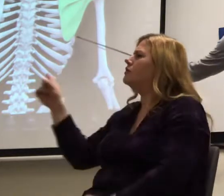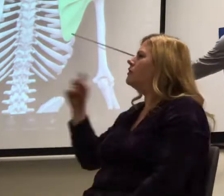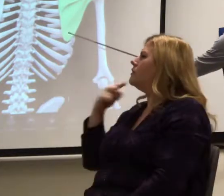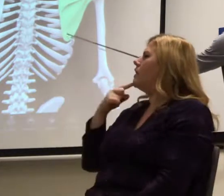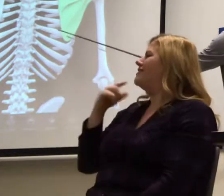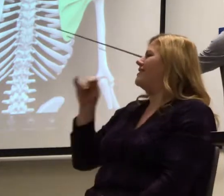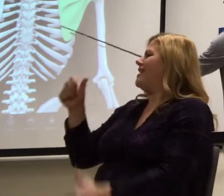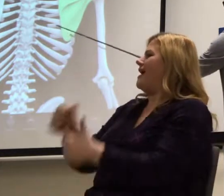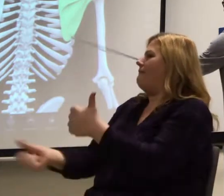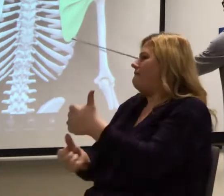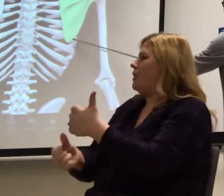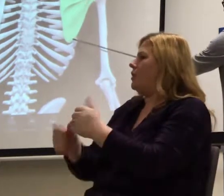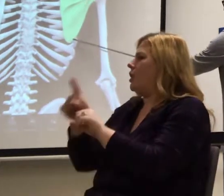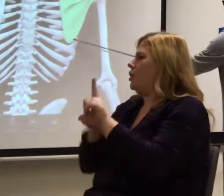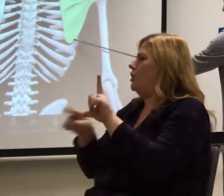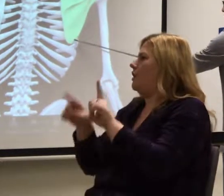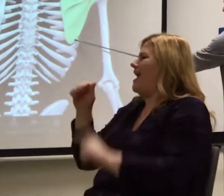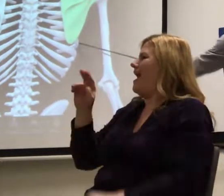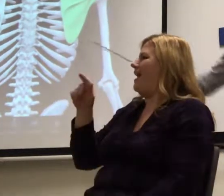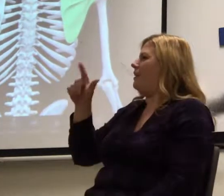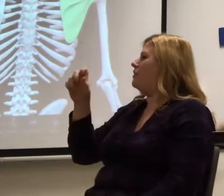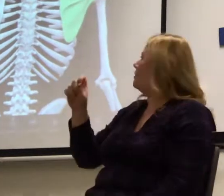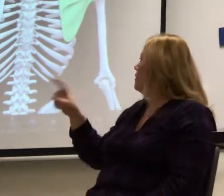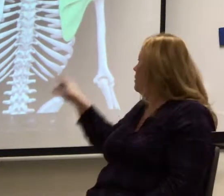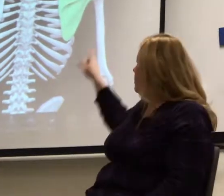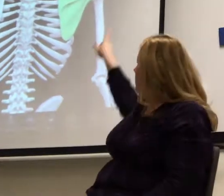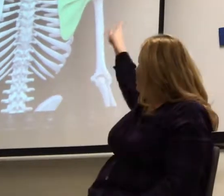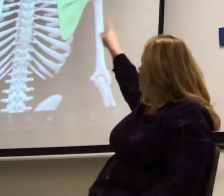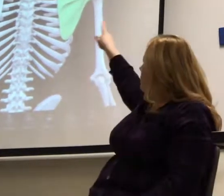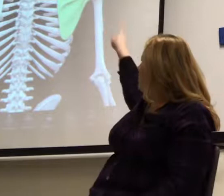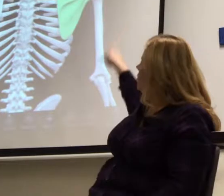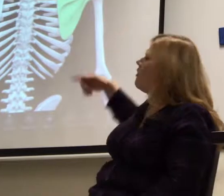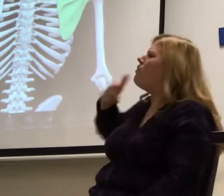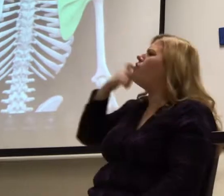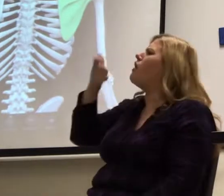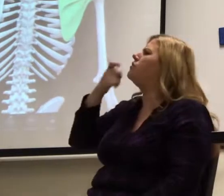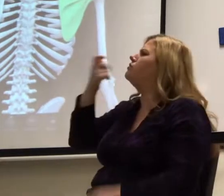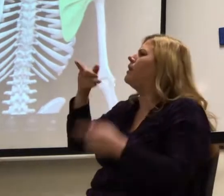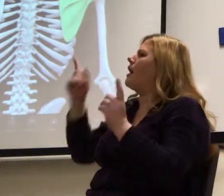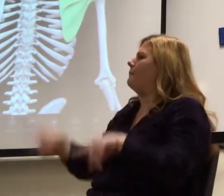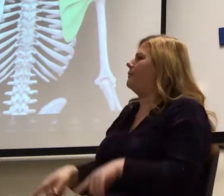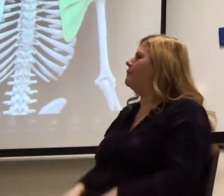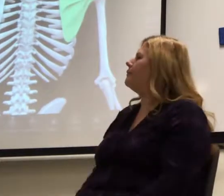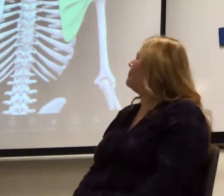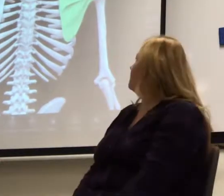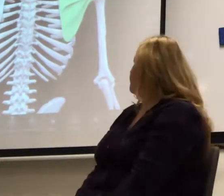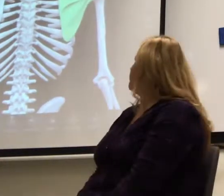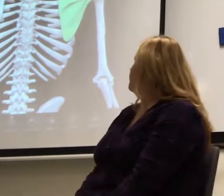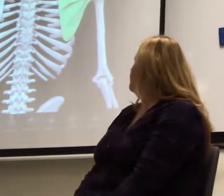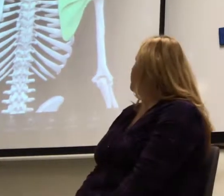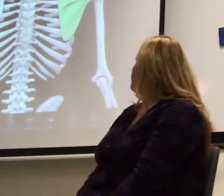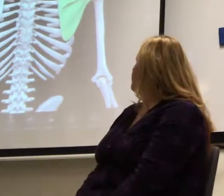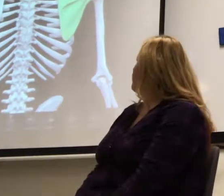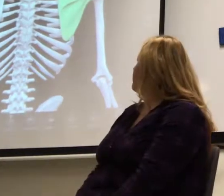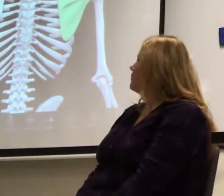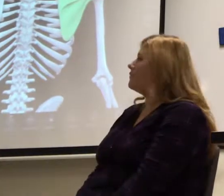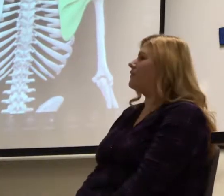there? Watch that as the shoulder girdle can move.